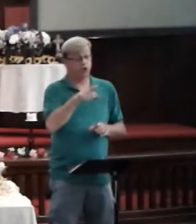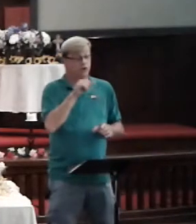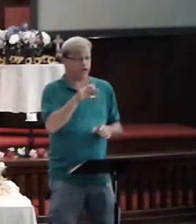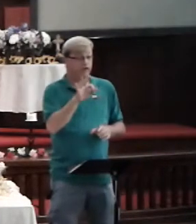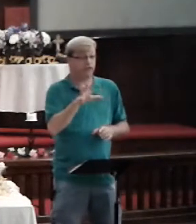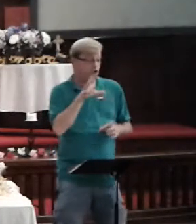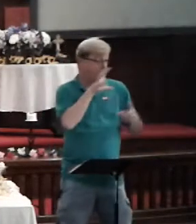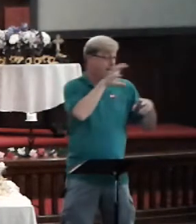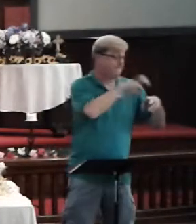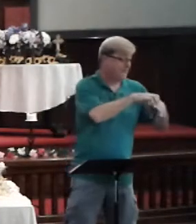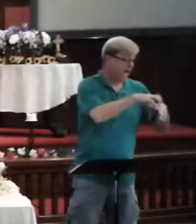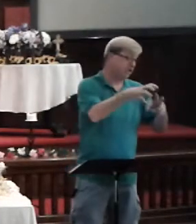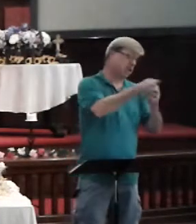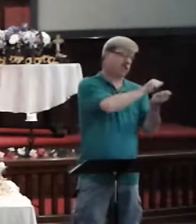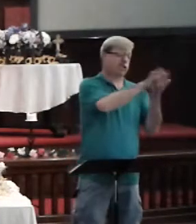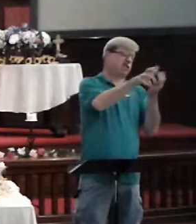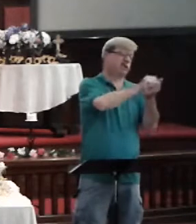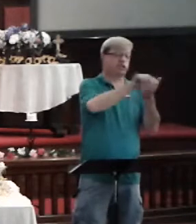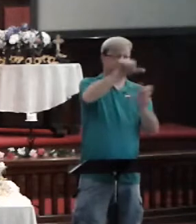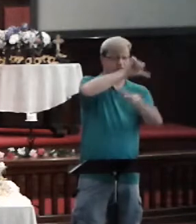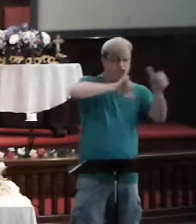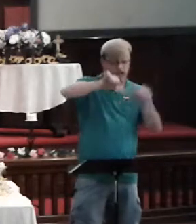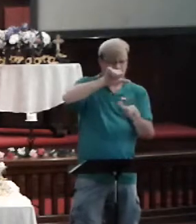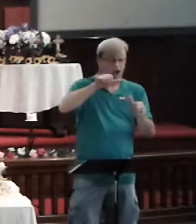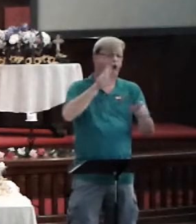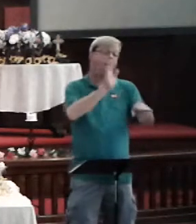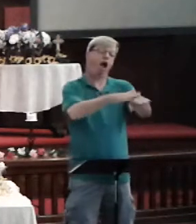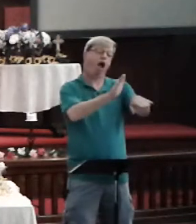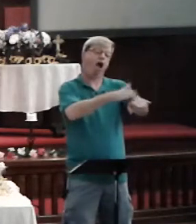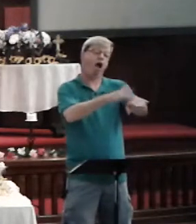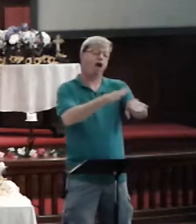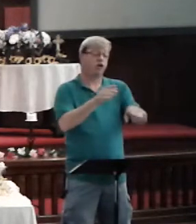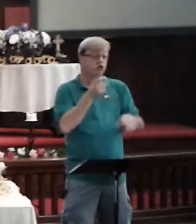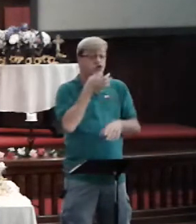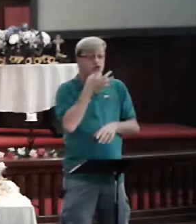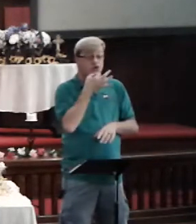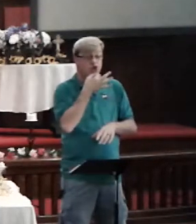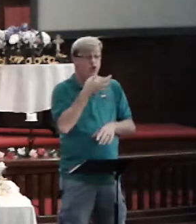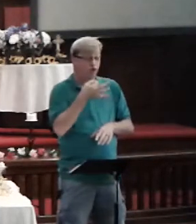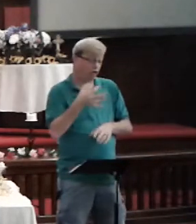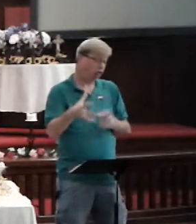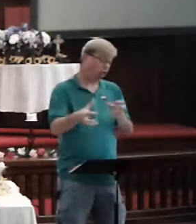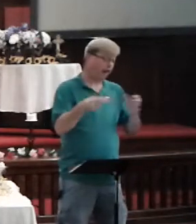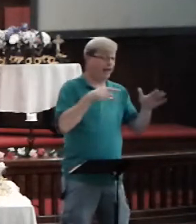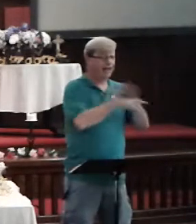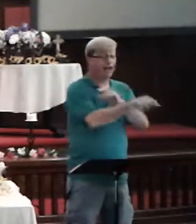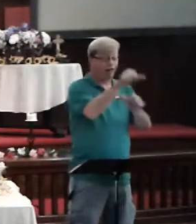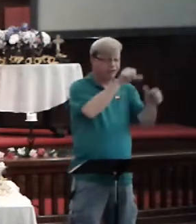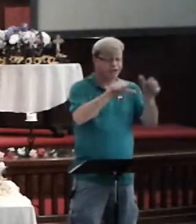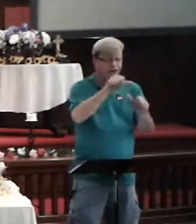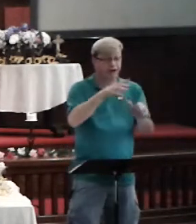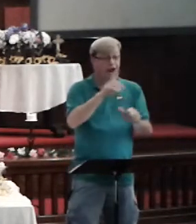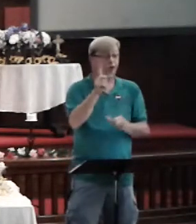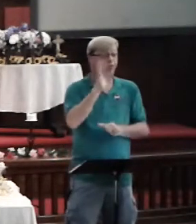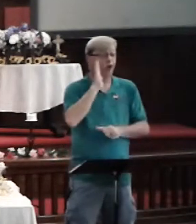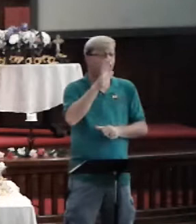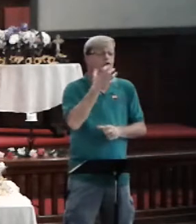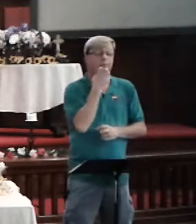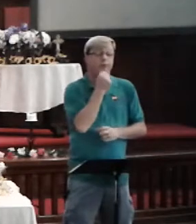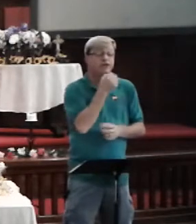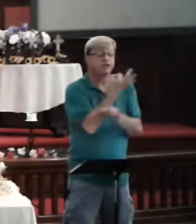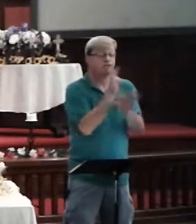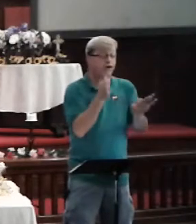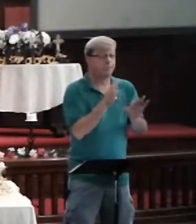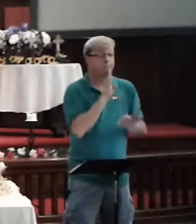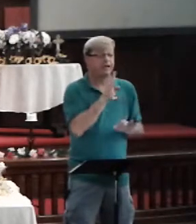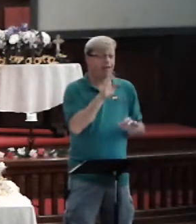you bite and ravage each other, watch out. In no time at all, you'll be annihilating each other, and where will your precious freedom